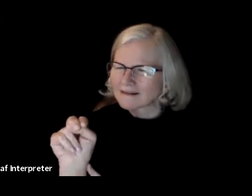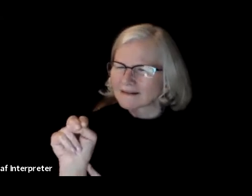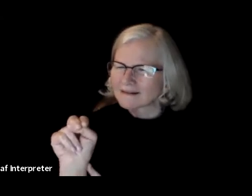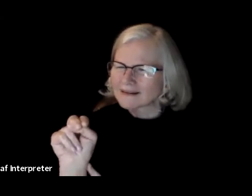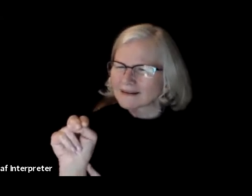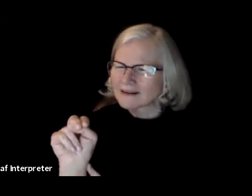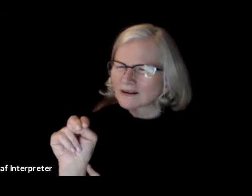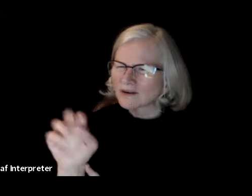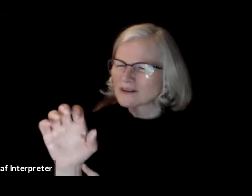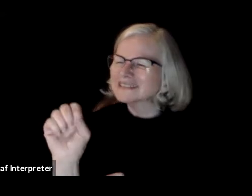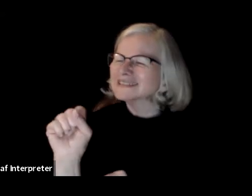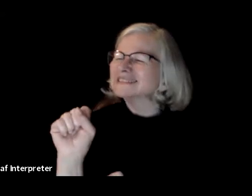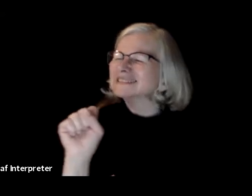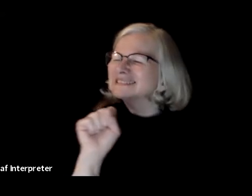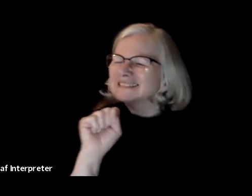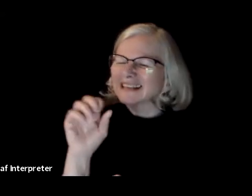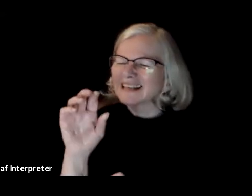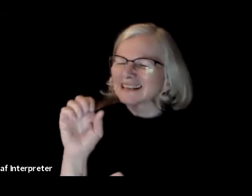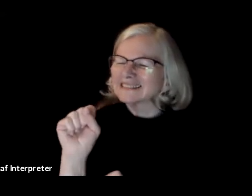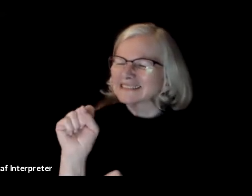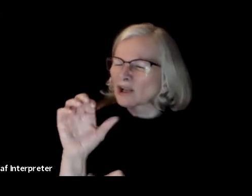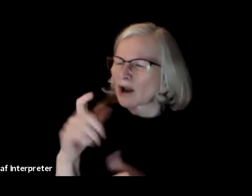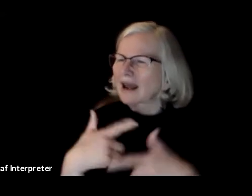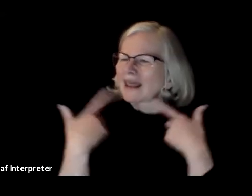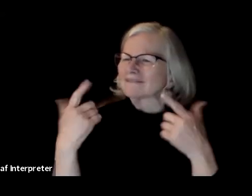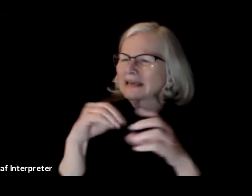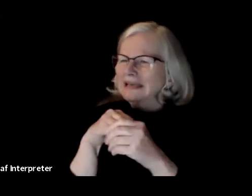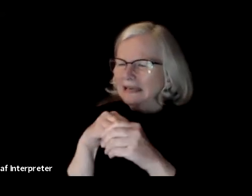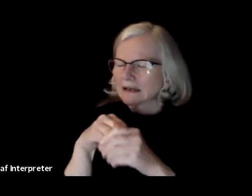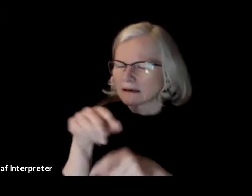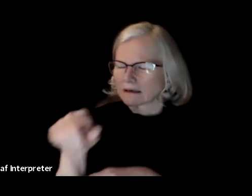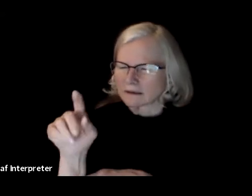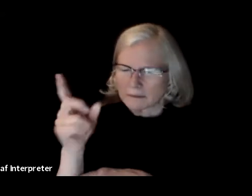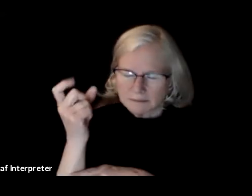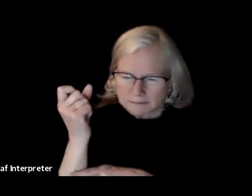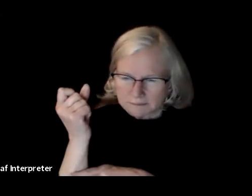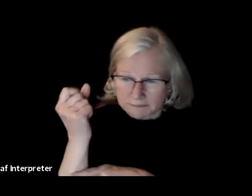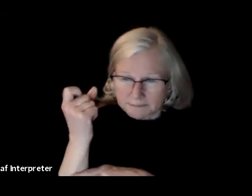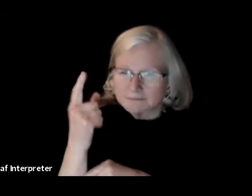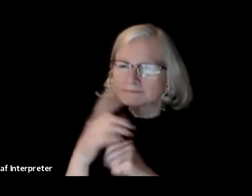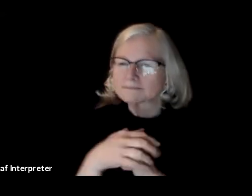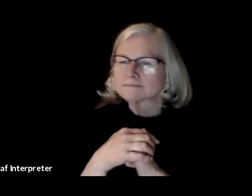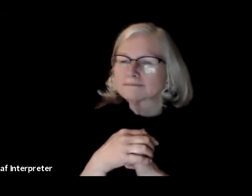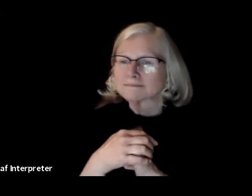grace. To this incredible team, I have no words to describe the gratitude.